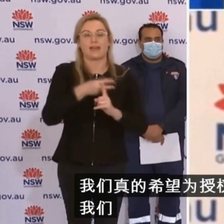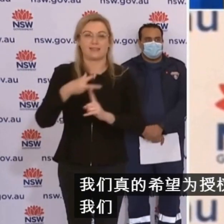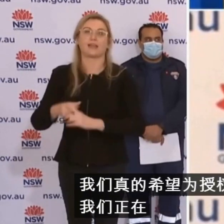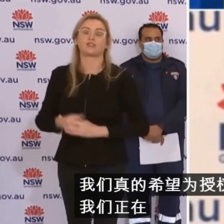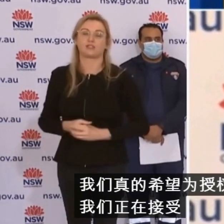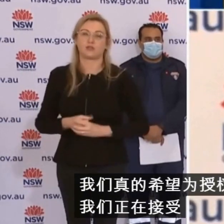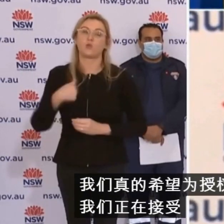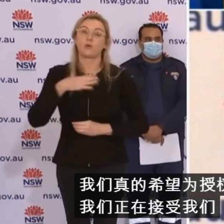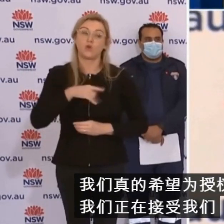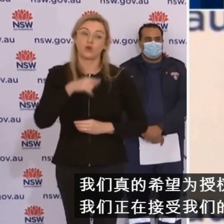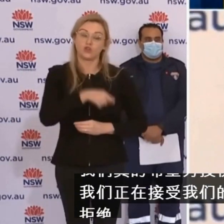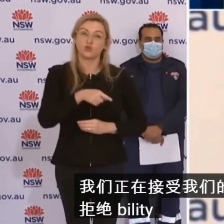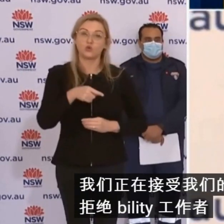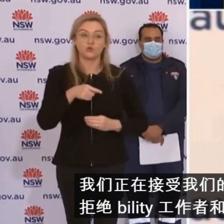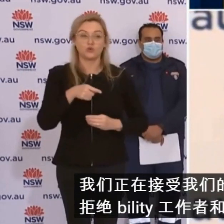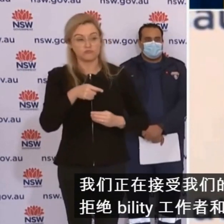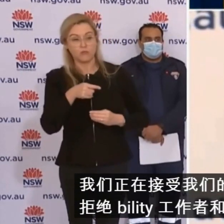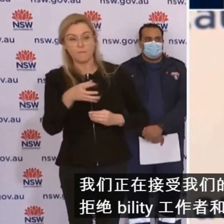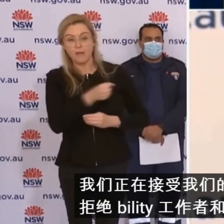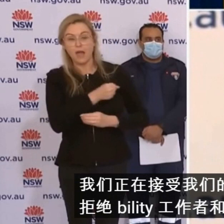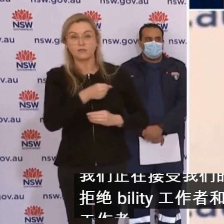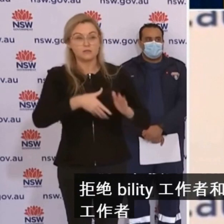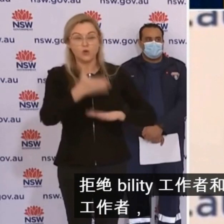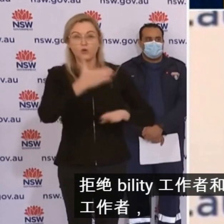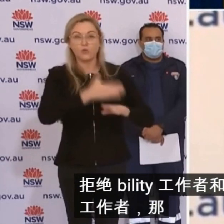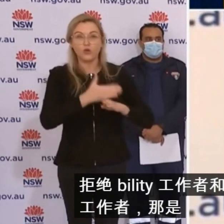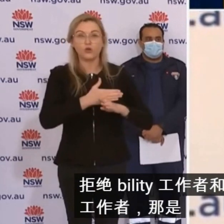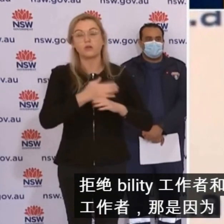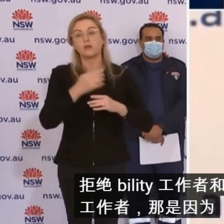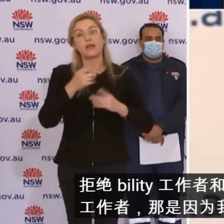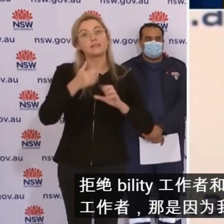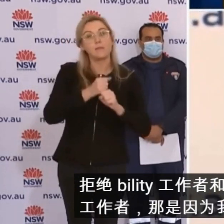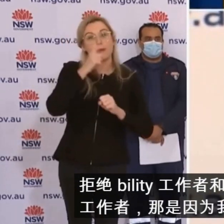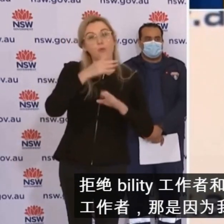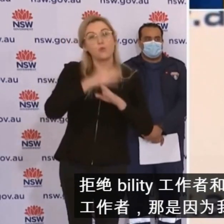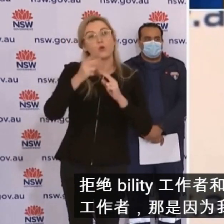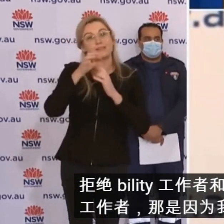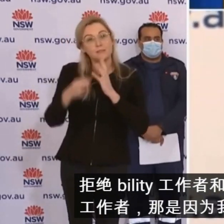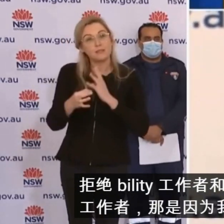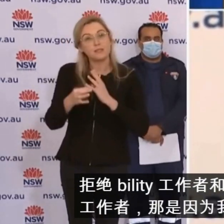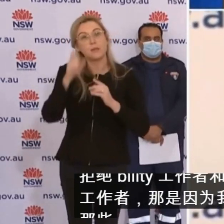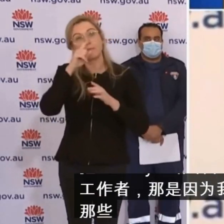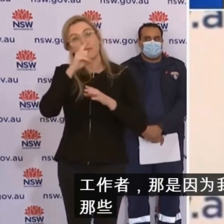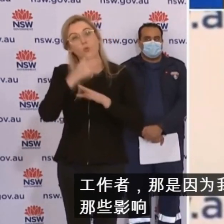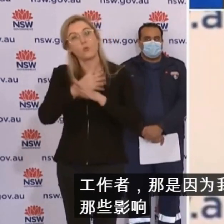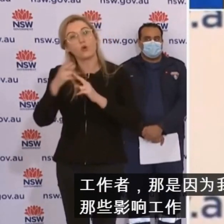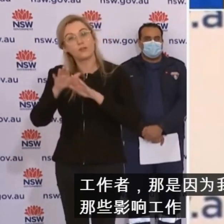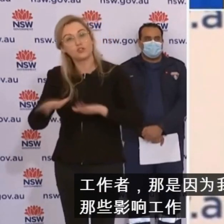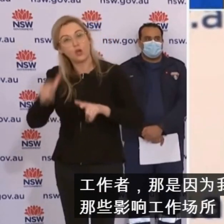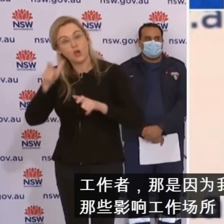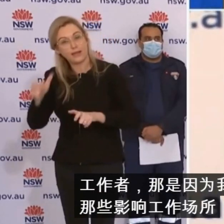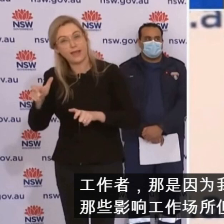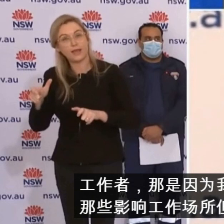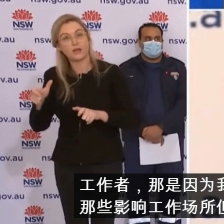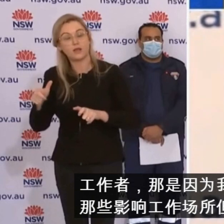of authorised workers, we want our disability workers and our childcare workers. And that's because we're seeing those impacting